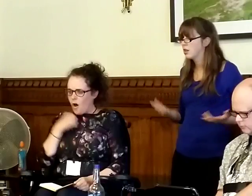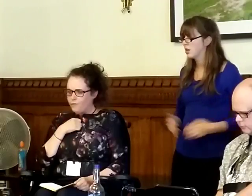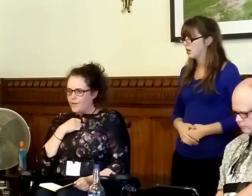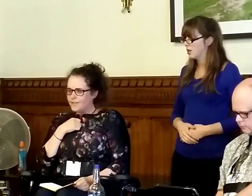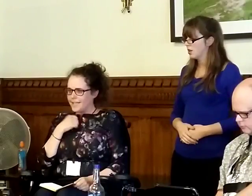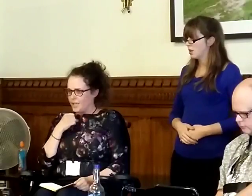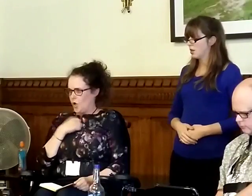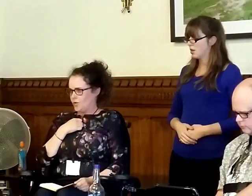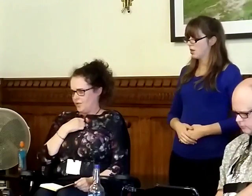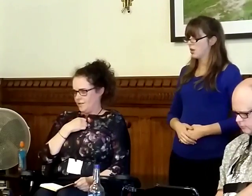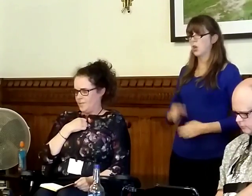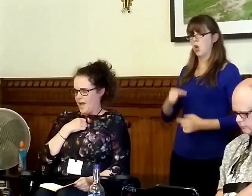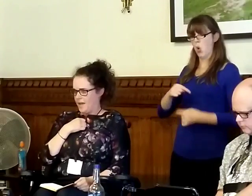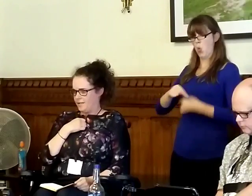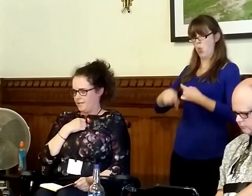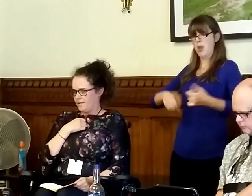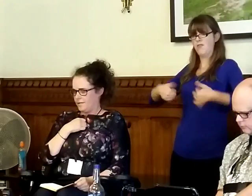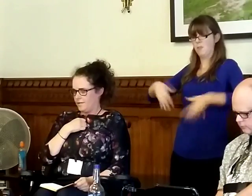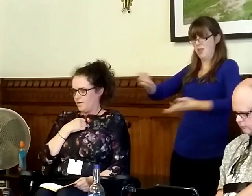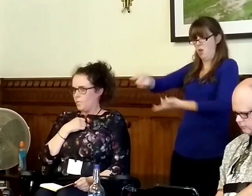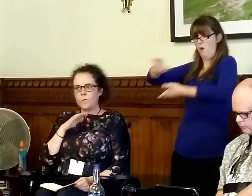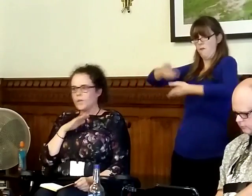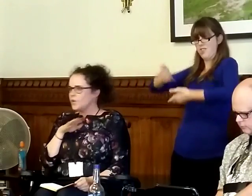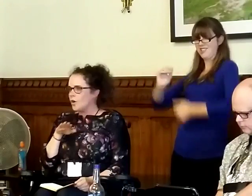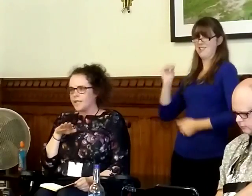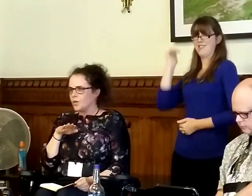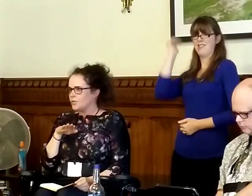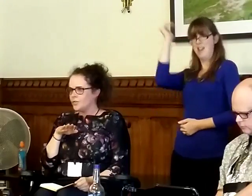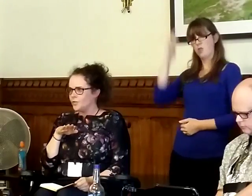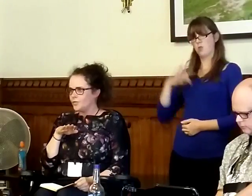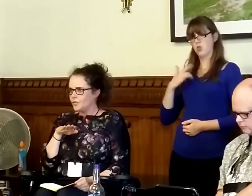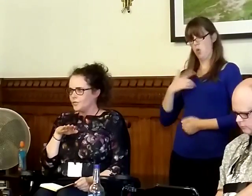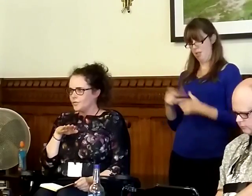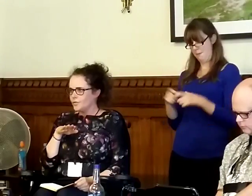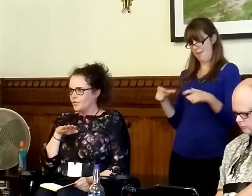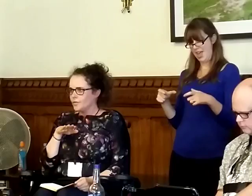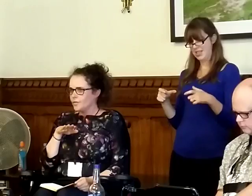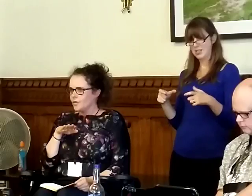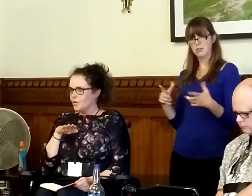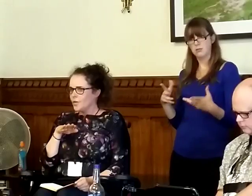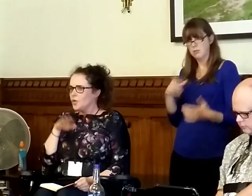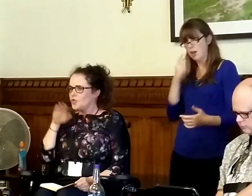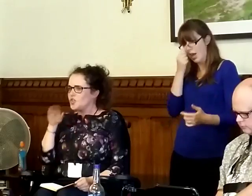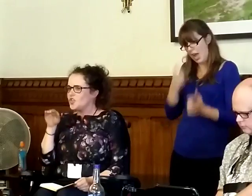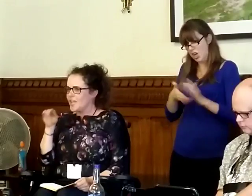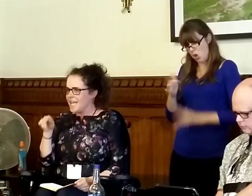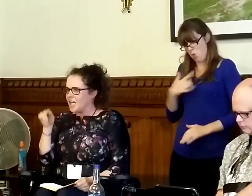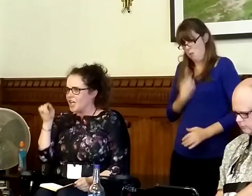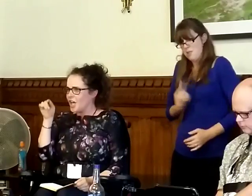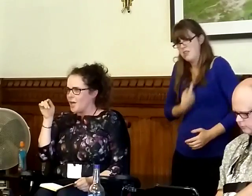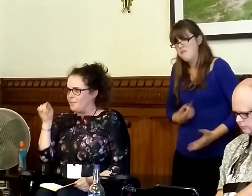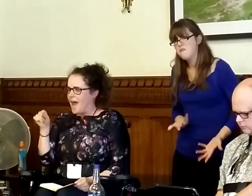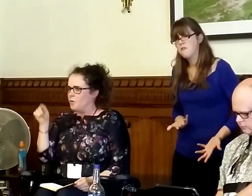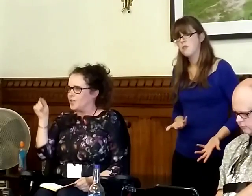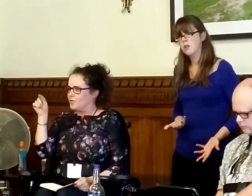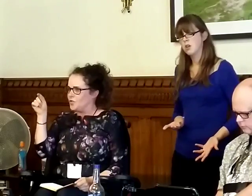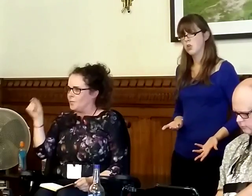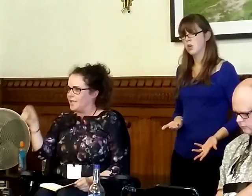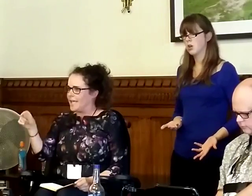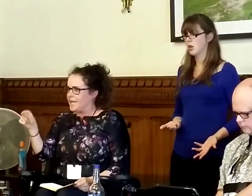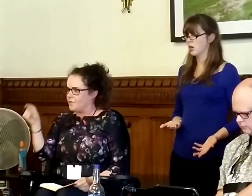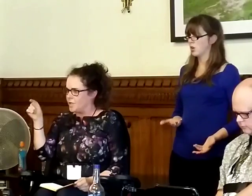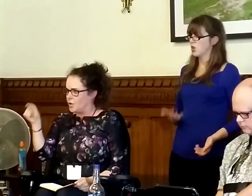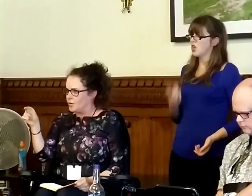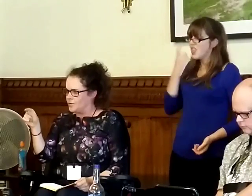We are being offered incontinence pads when we are not incontinent. Mm. Just think about